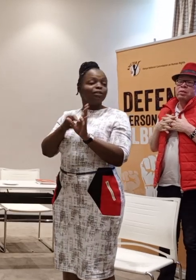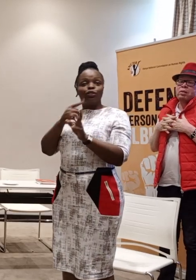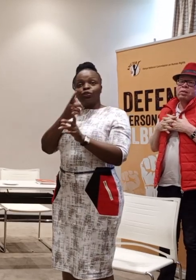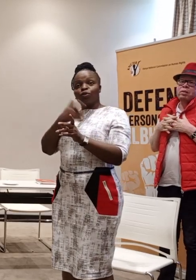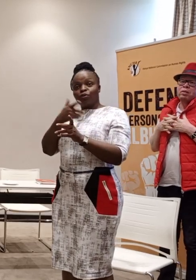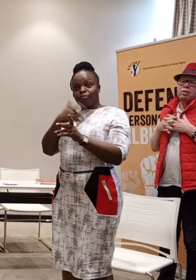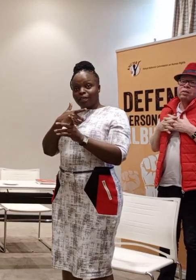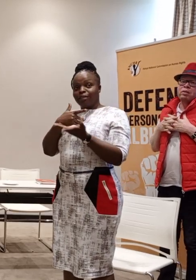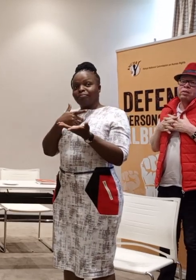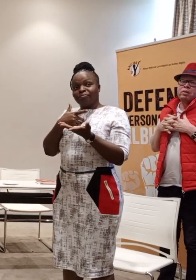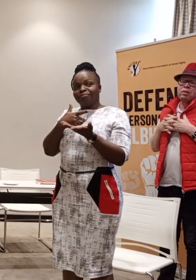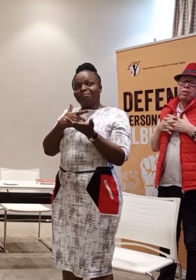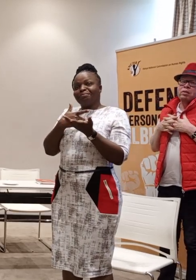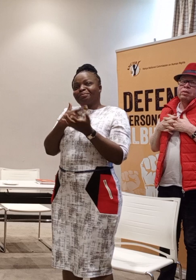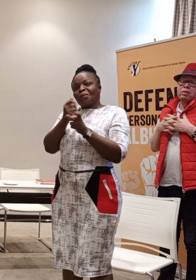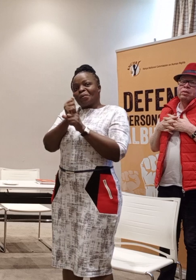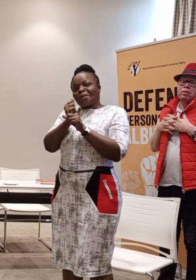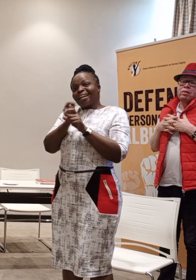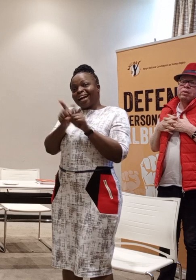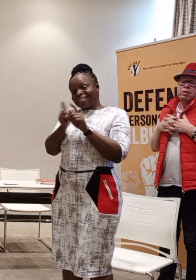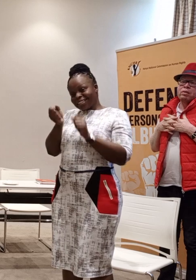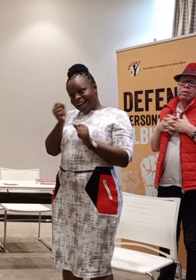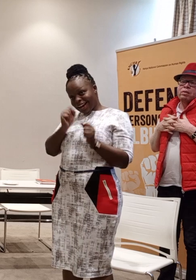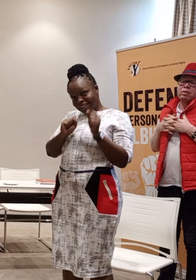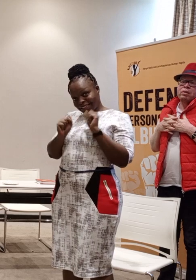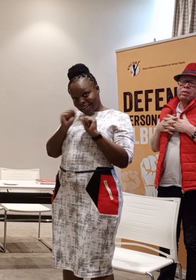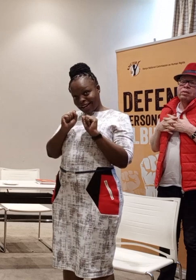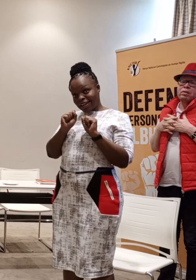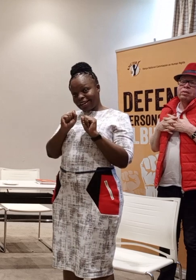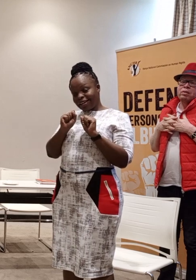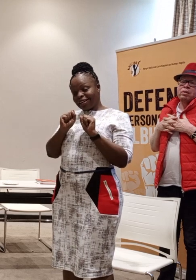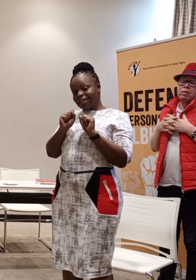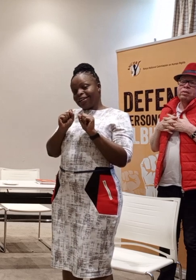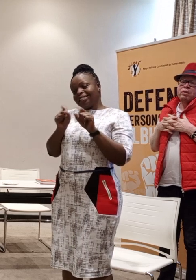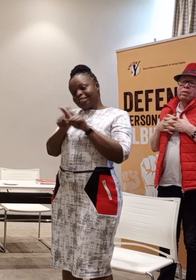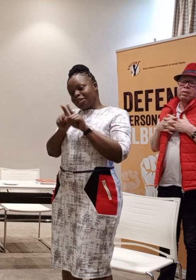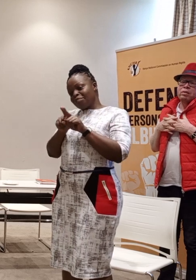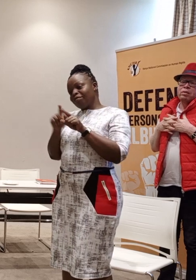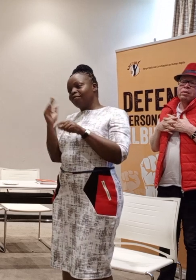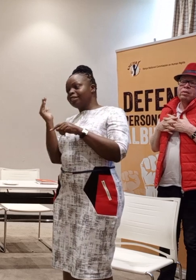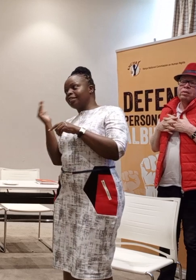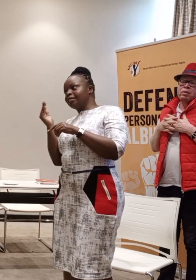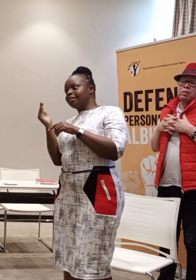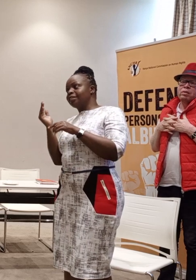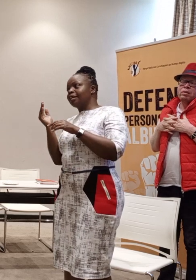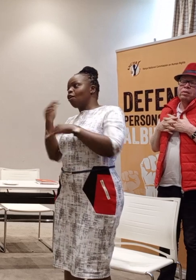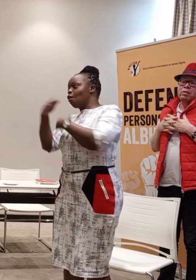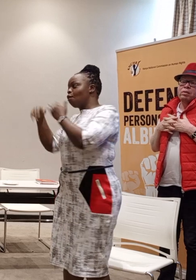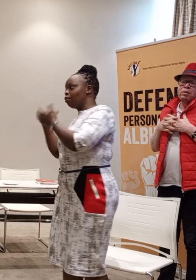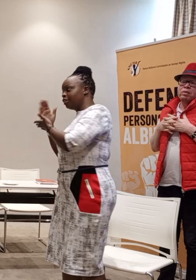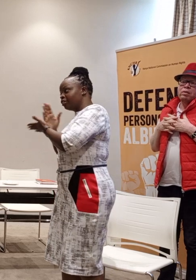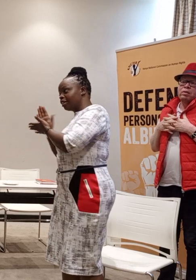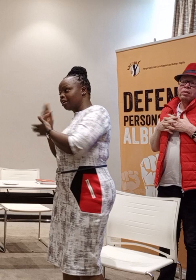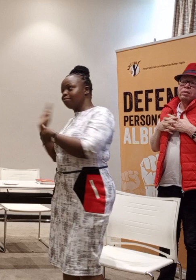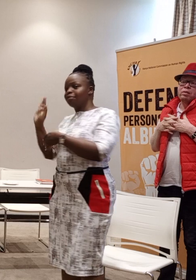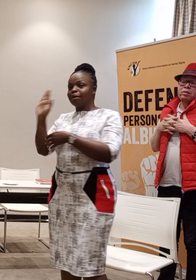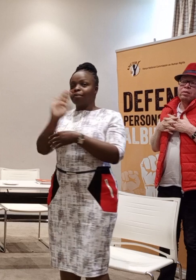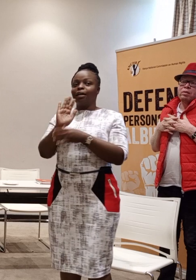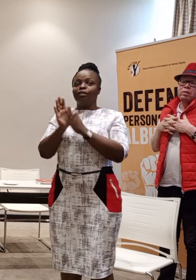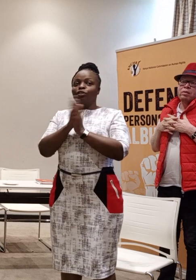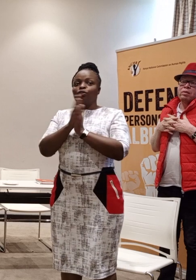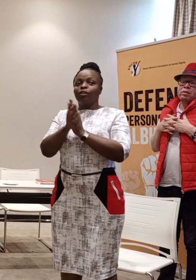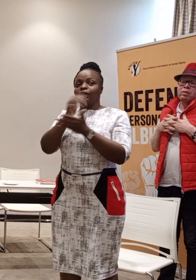a catalyst and a facilitator rather than the person sharing my story. They will all share their stories in the